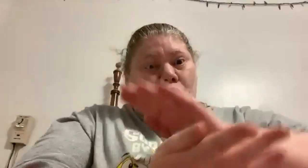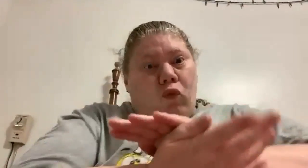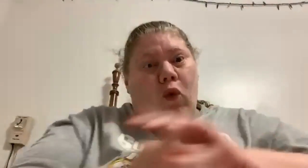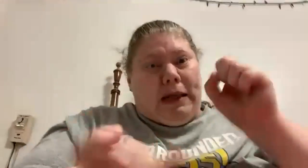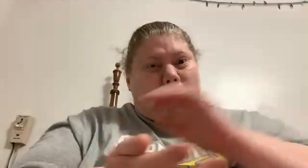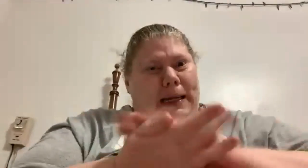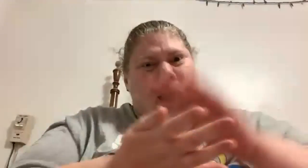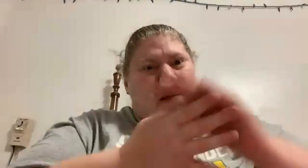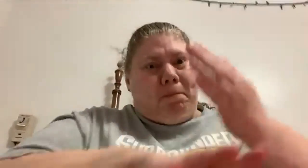And that's